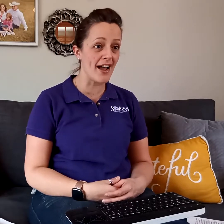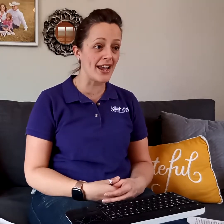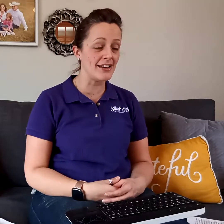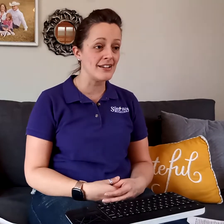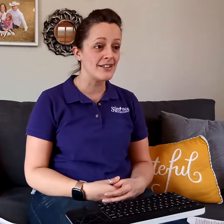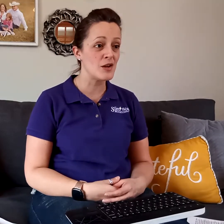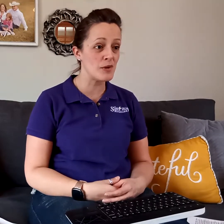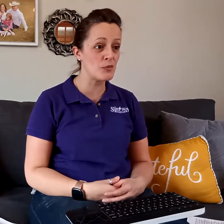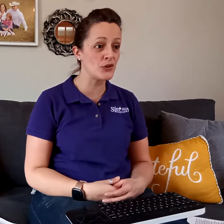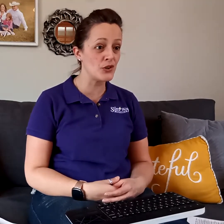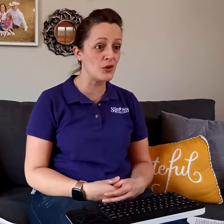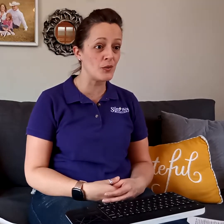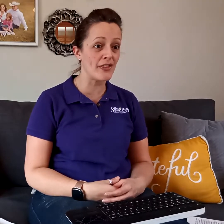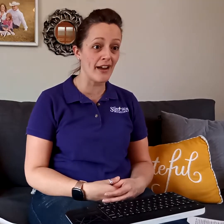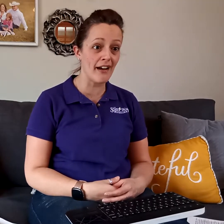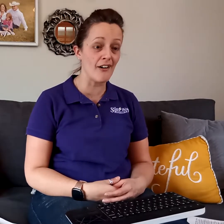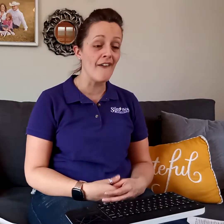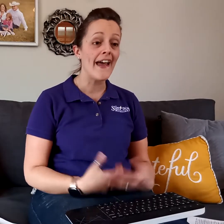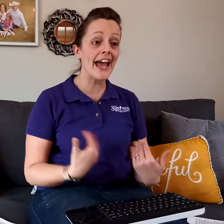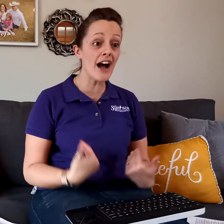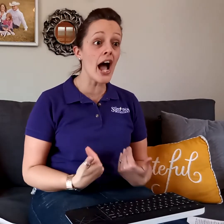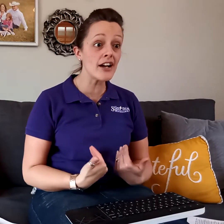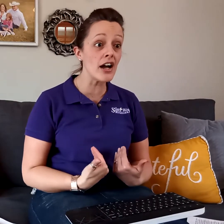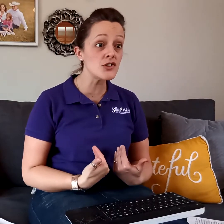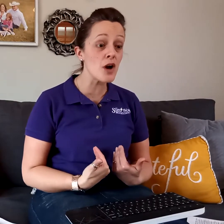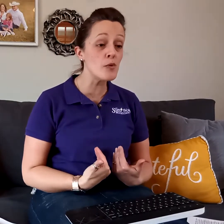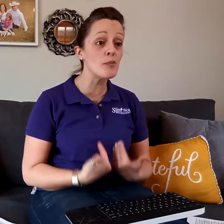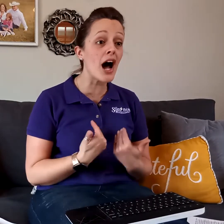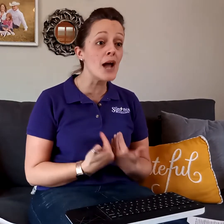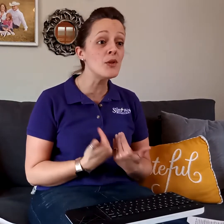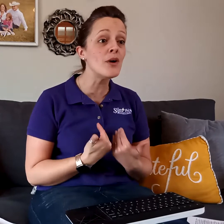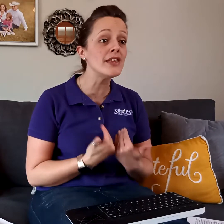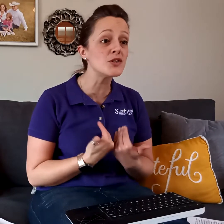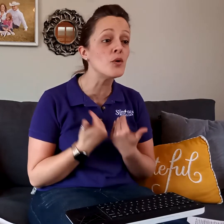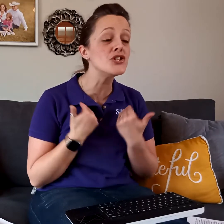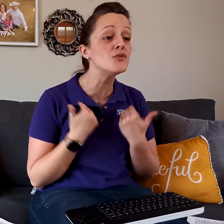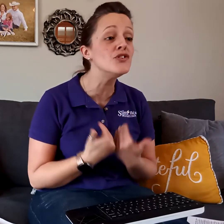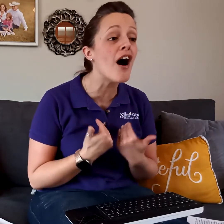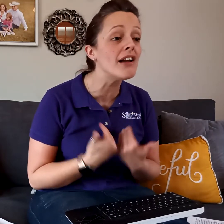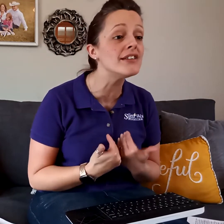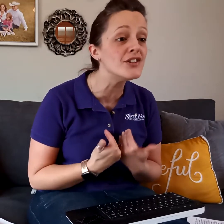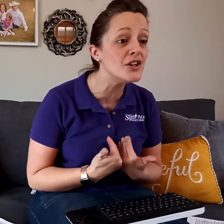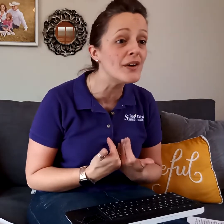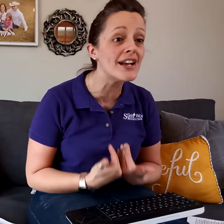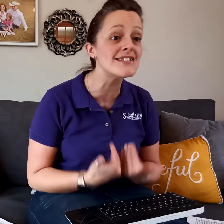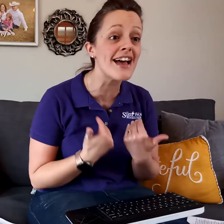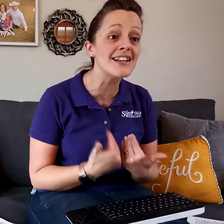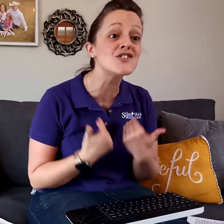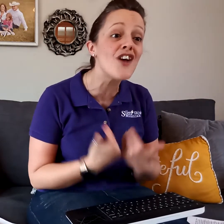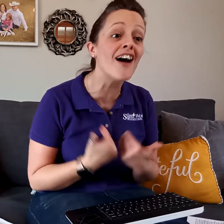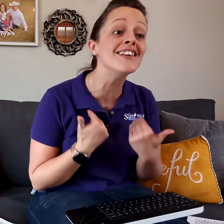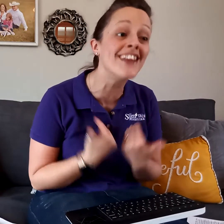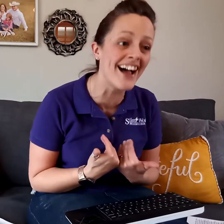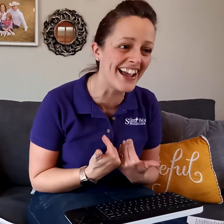sign that people do with L, and I got in trouble, but I'm the one that told you not to do it. I said it's not